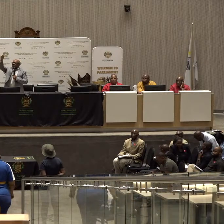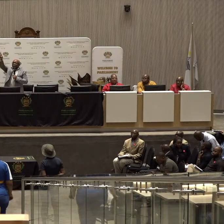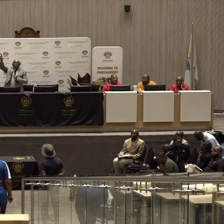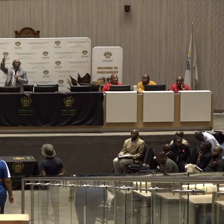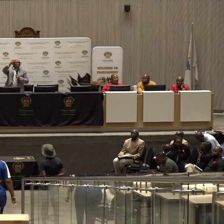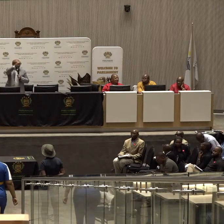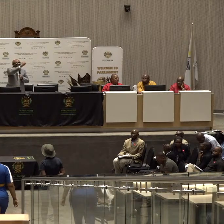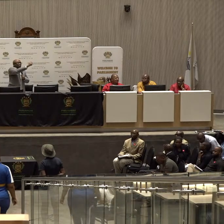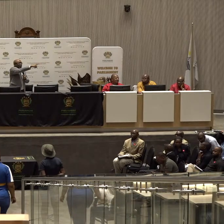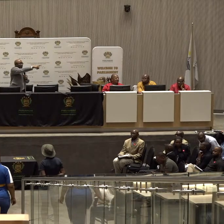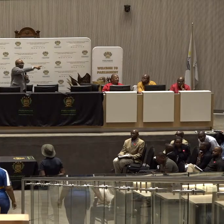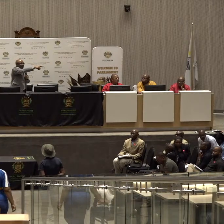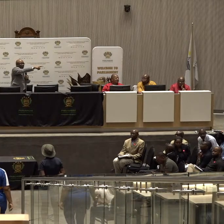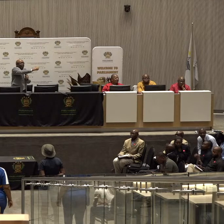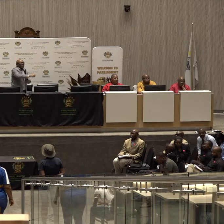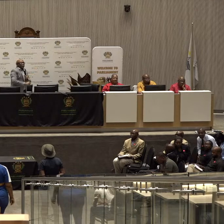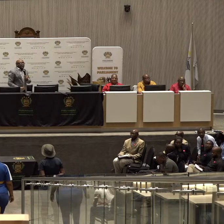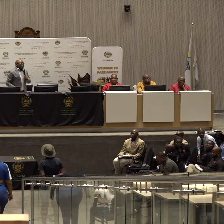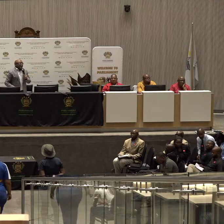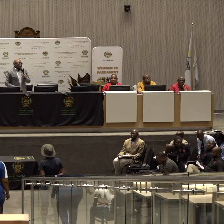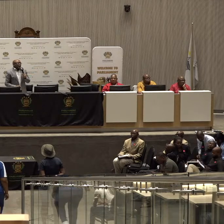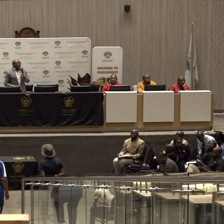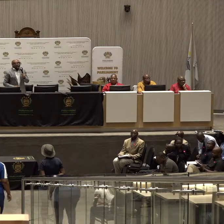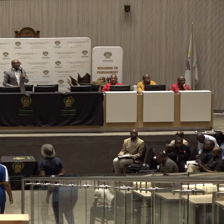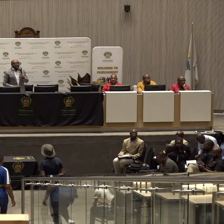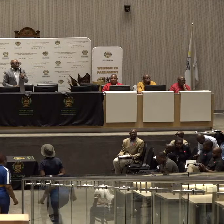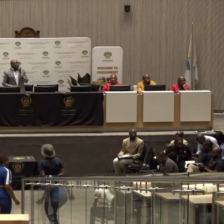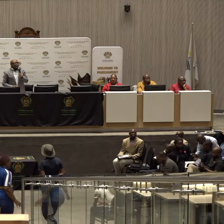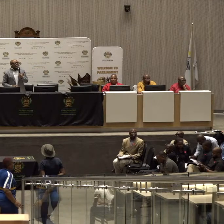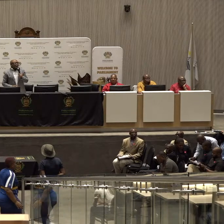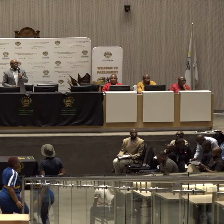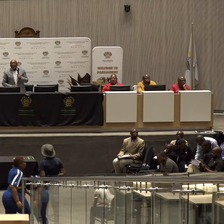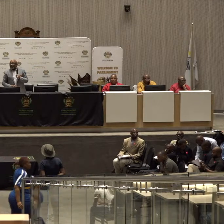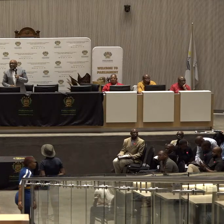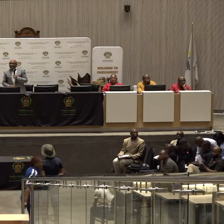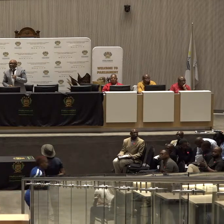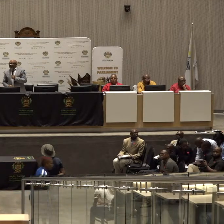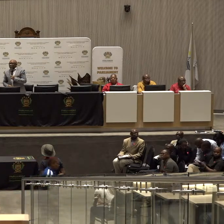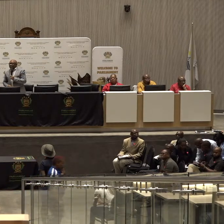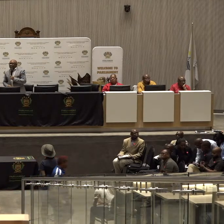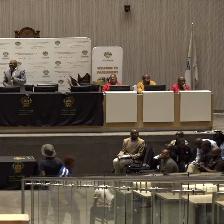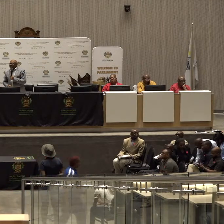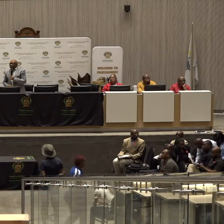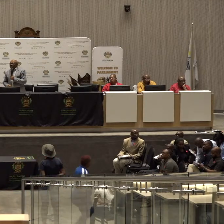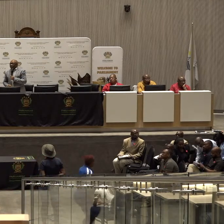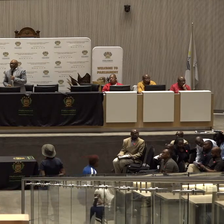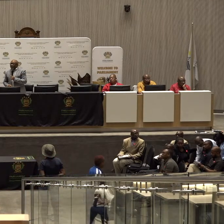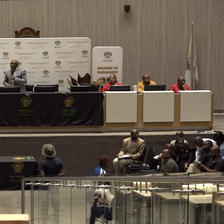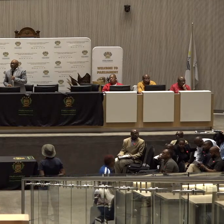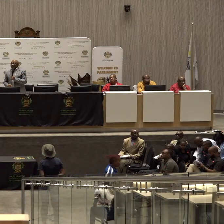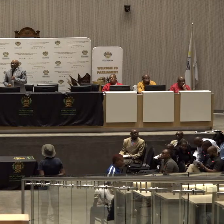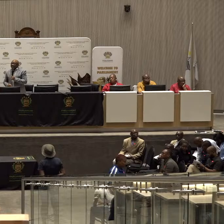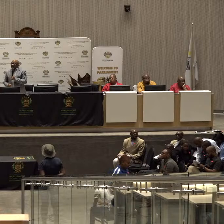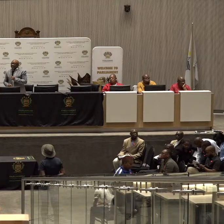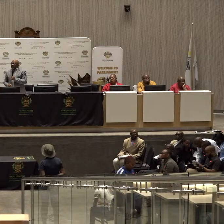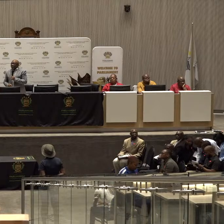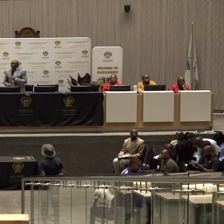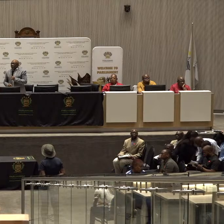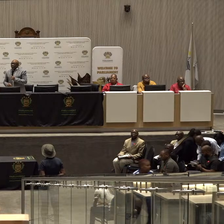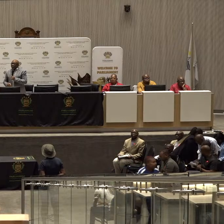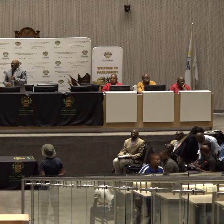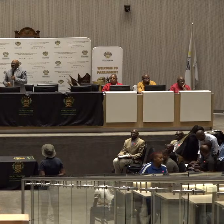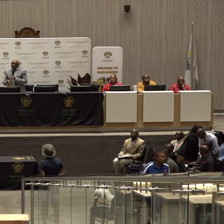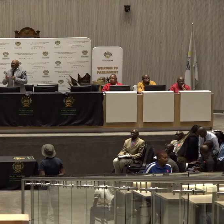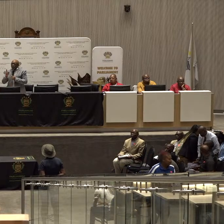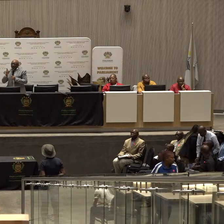three four five and that will be the last one that will be the last one as we have said there